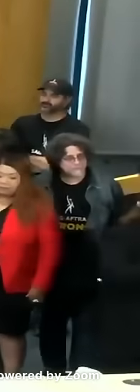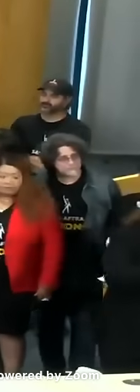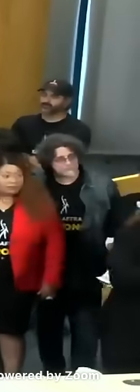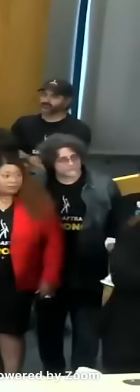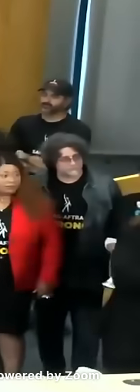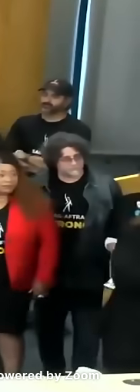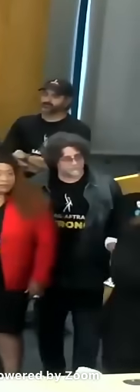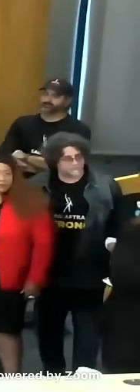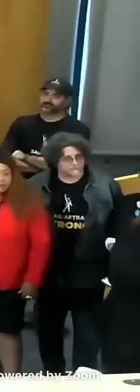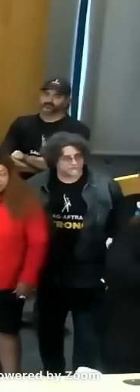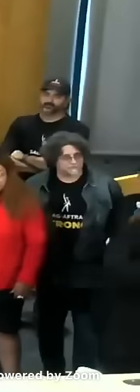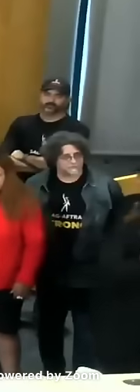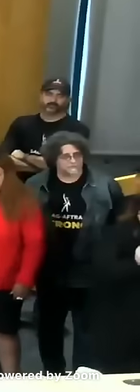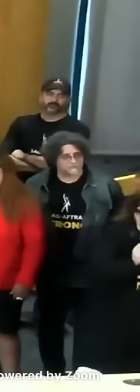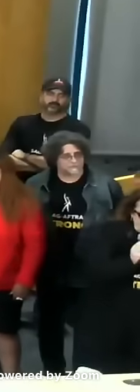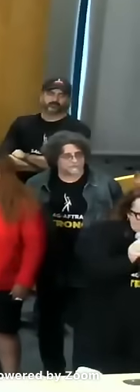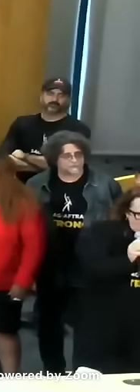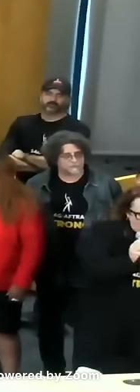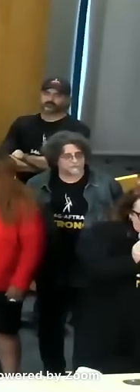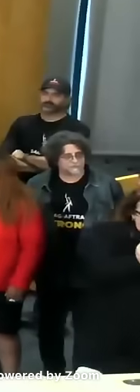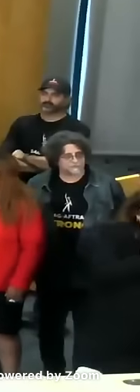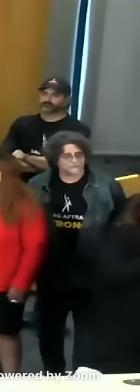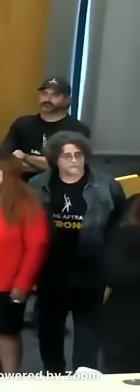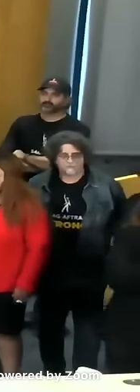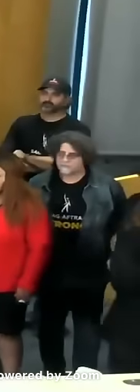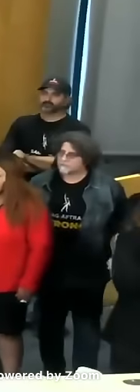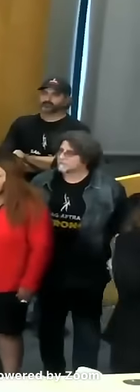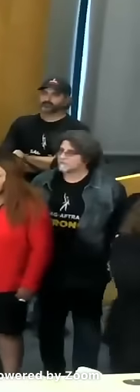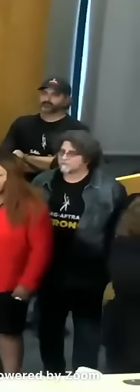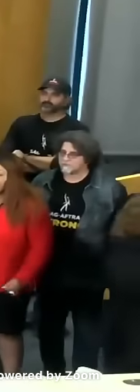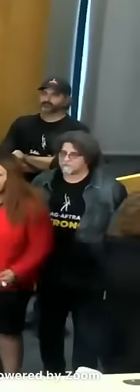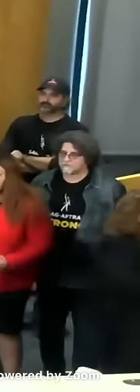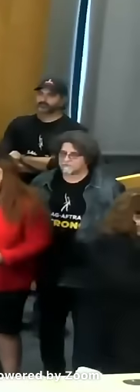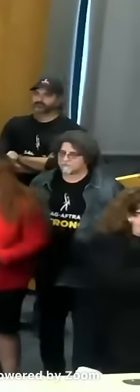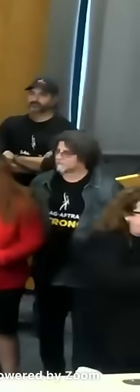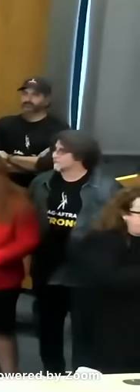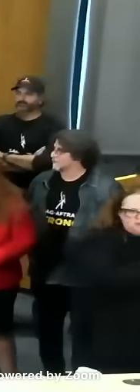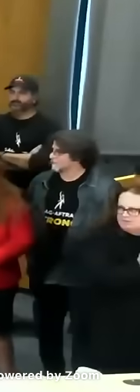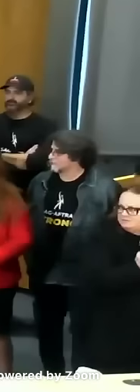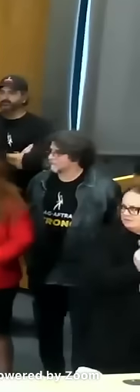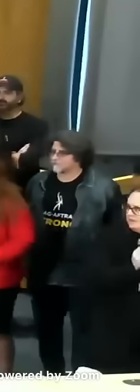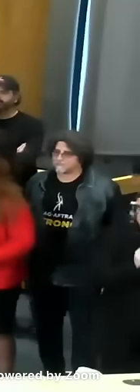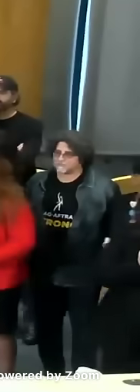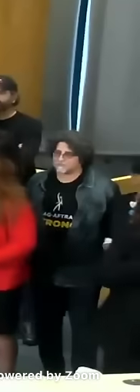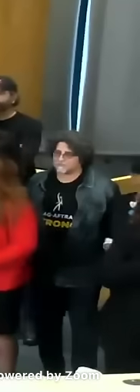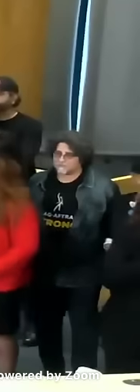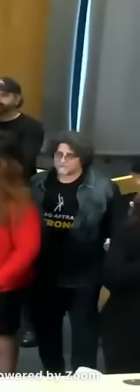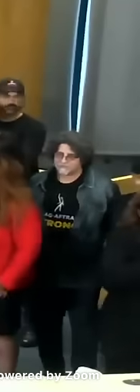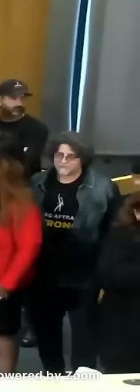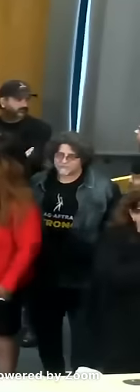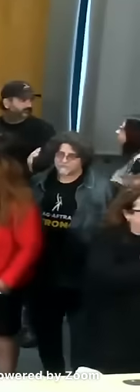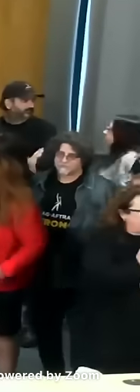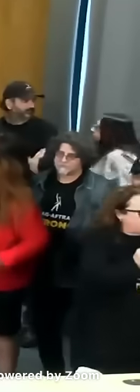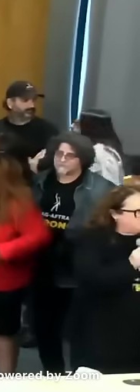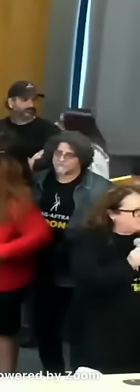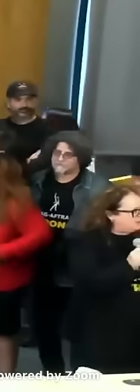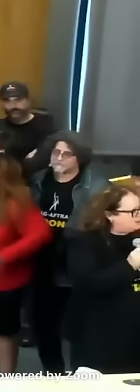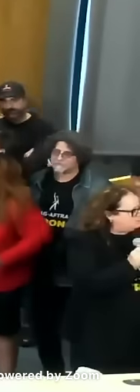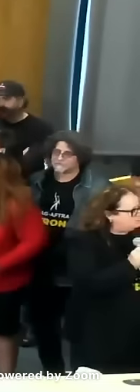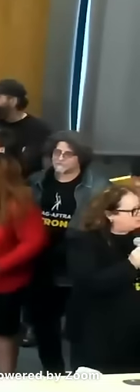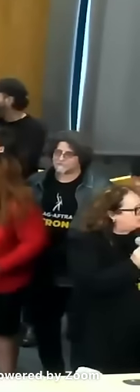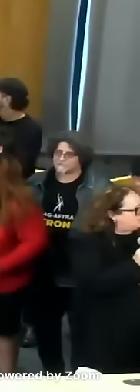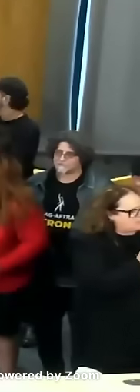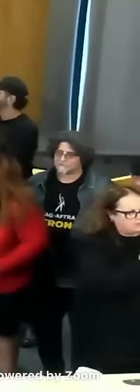at news@sagaftra.org. And if you have follow-up questions tonight, same email. And look for the